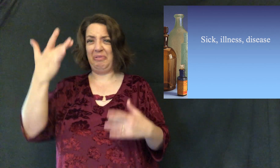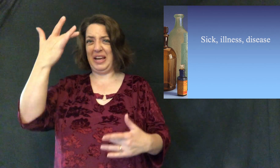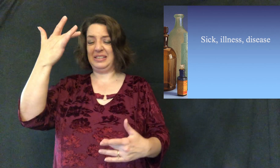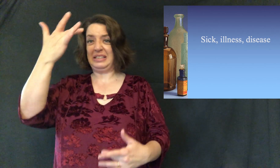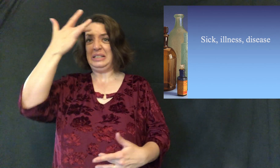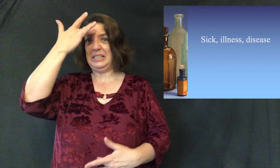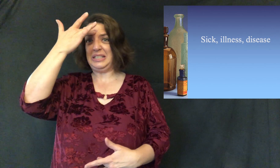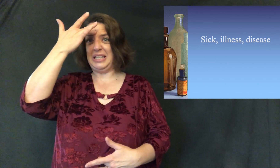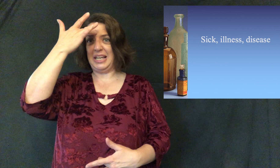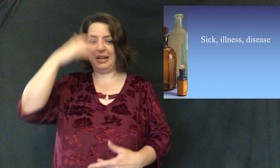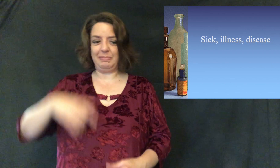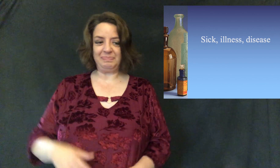face, sick.